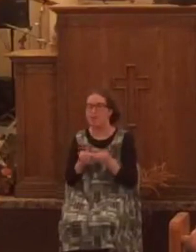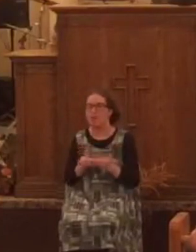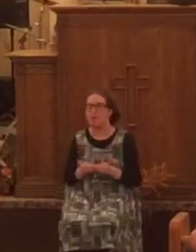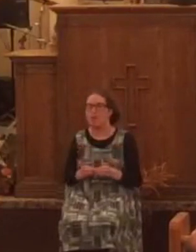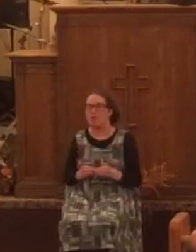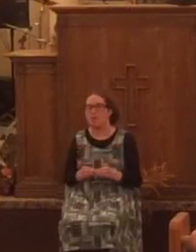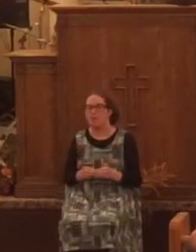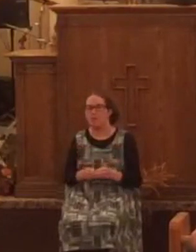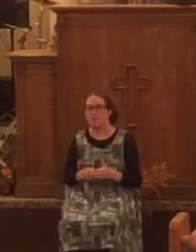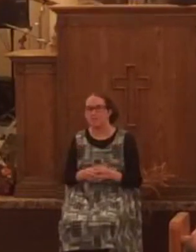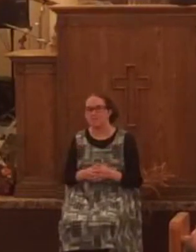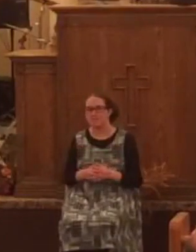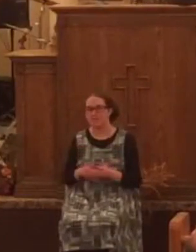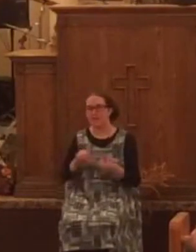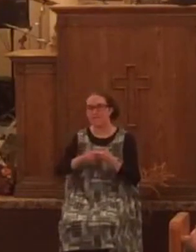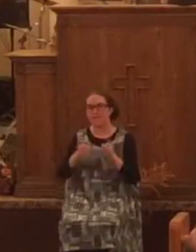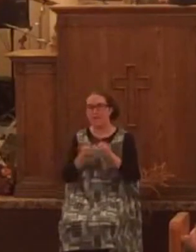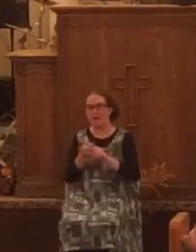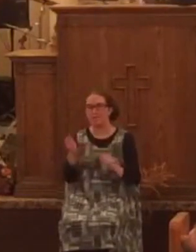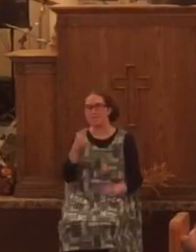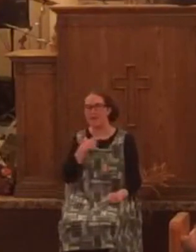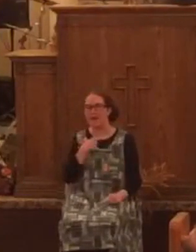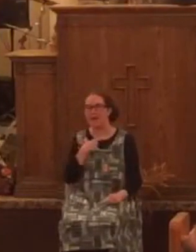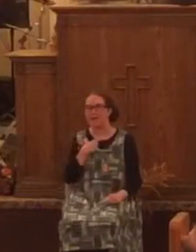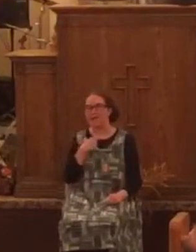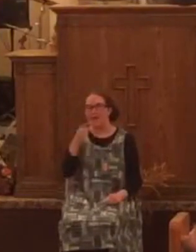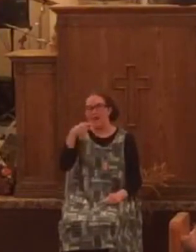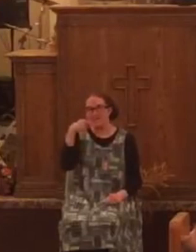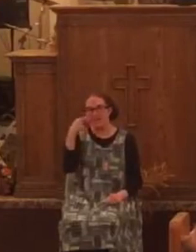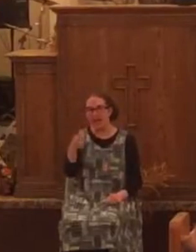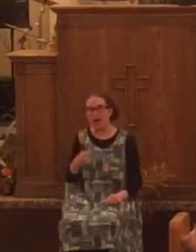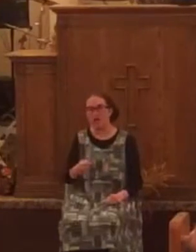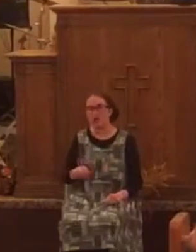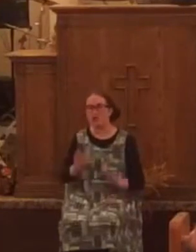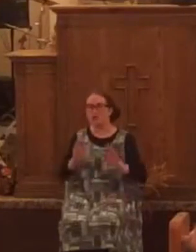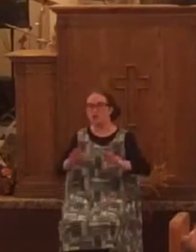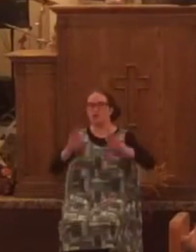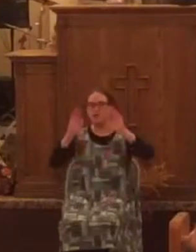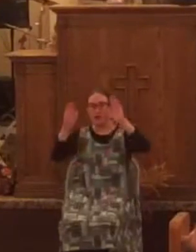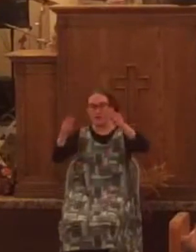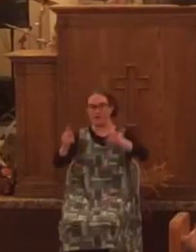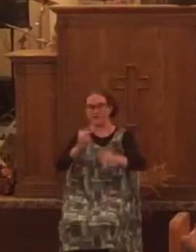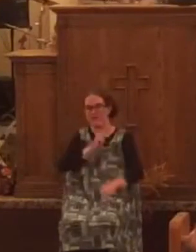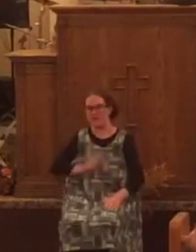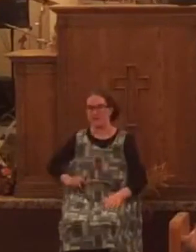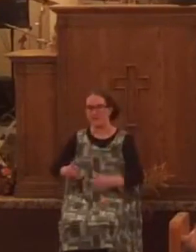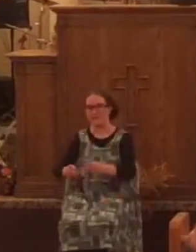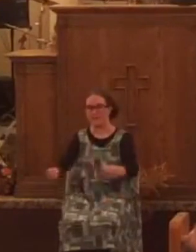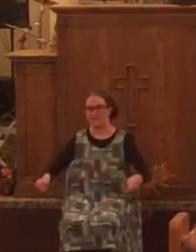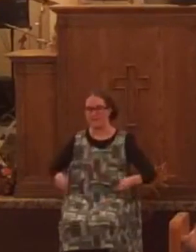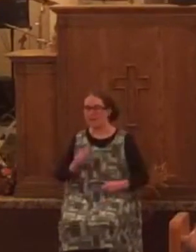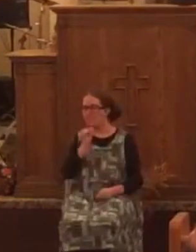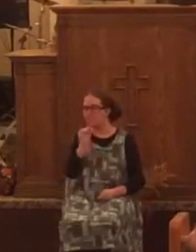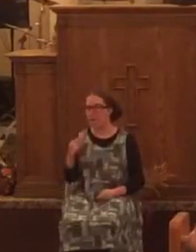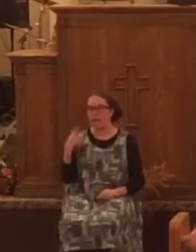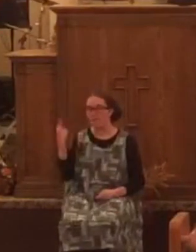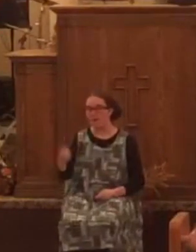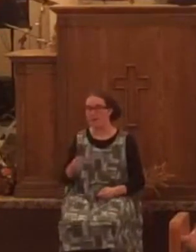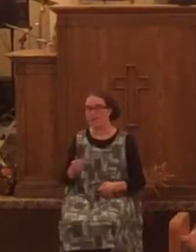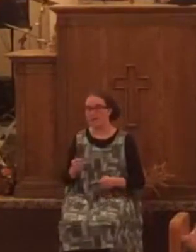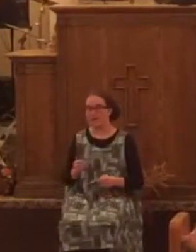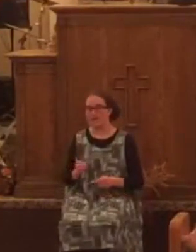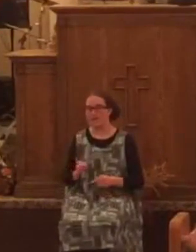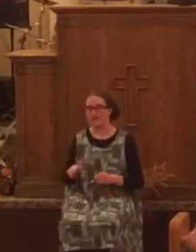amen, brother, amen, friend of mine. Amen. Can I tell you that the greatest in the kingdom? It's not the person that has